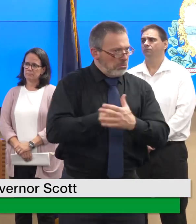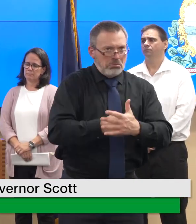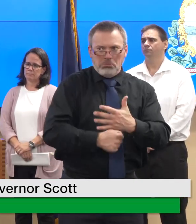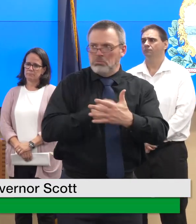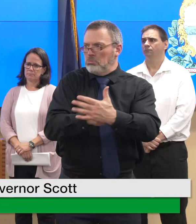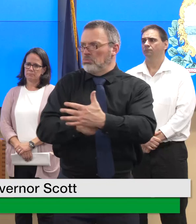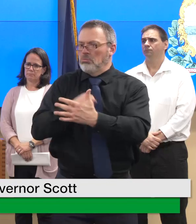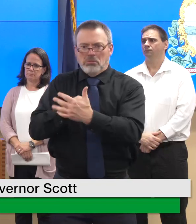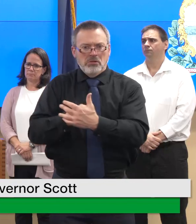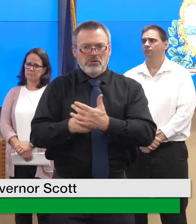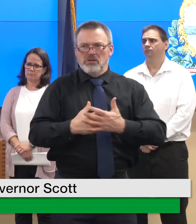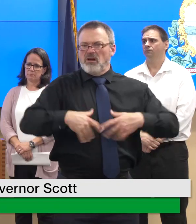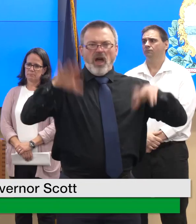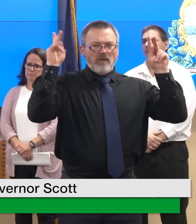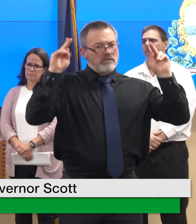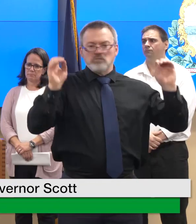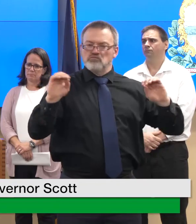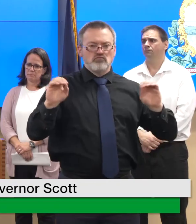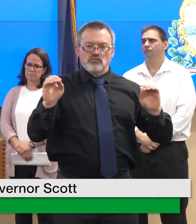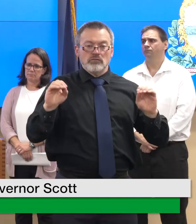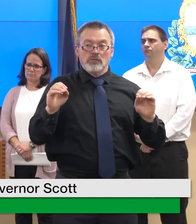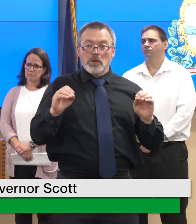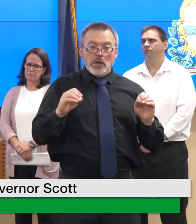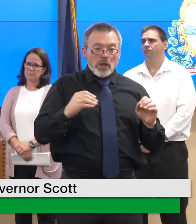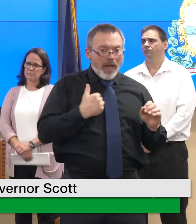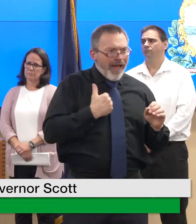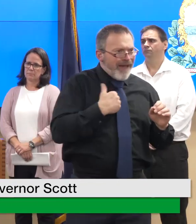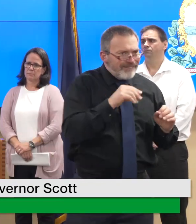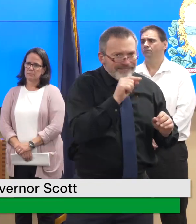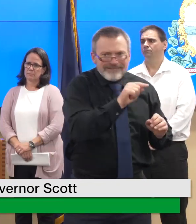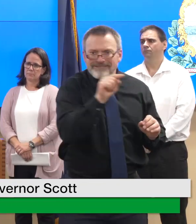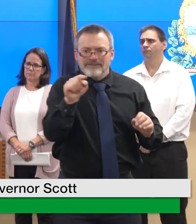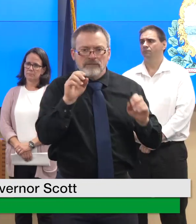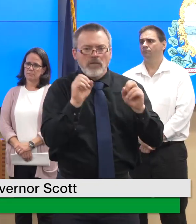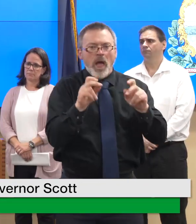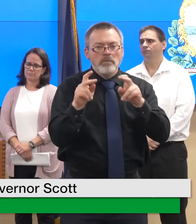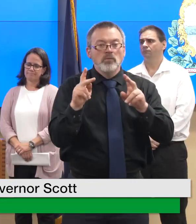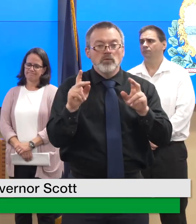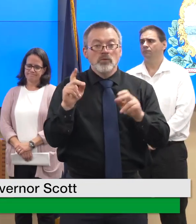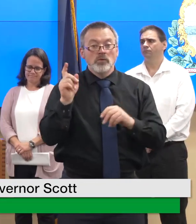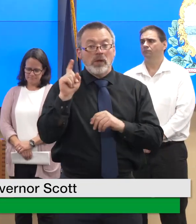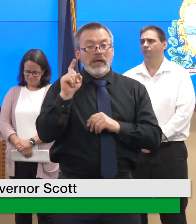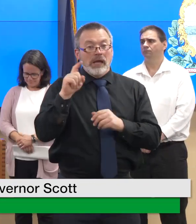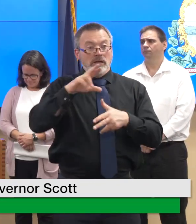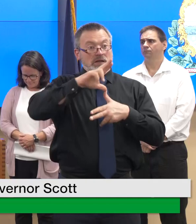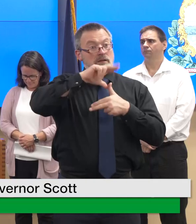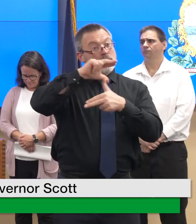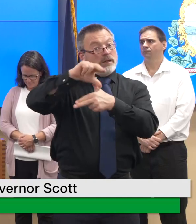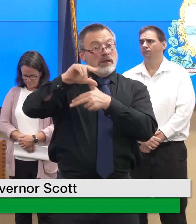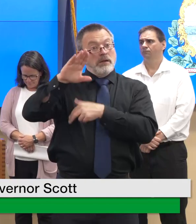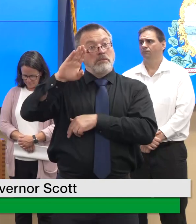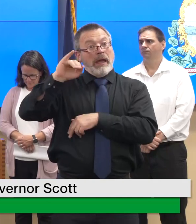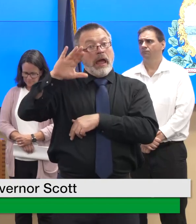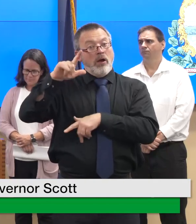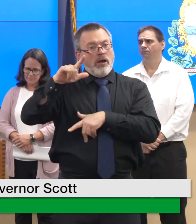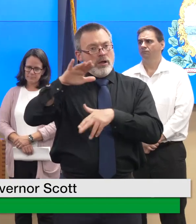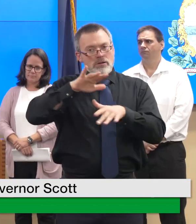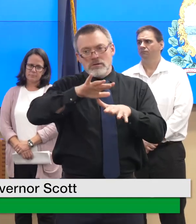we have more opportunity, when we can see barrel coming up the coast,